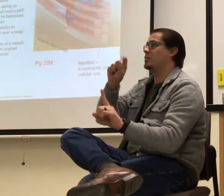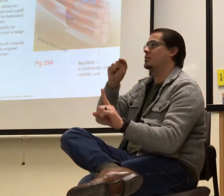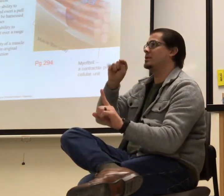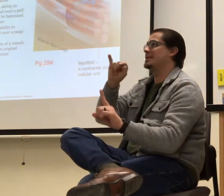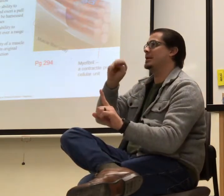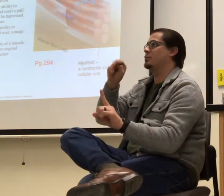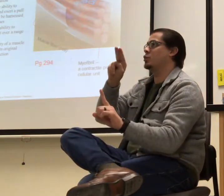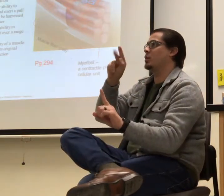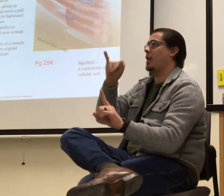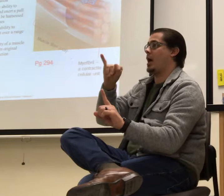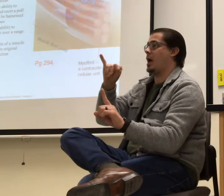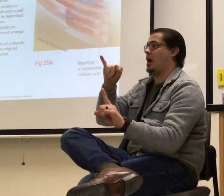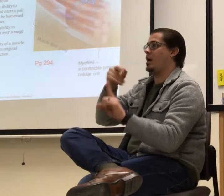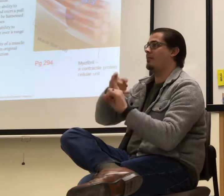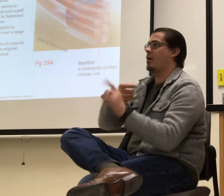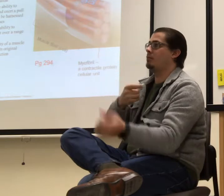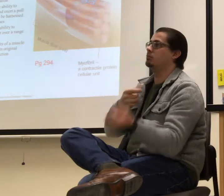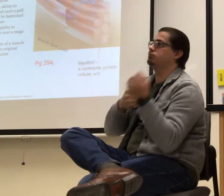by contracting.